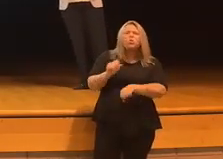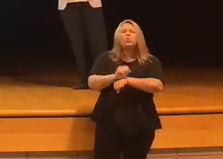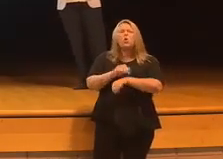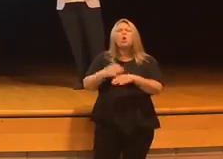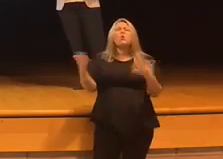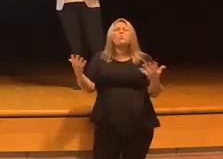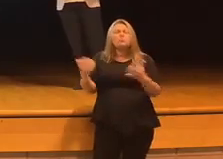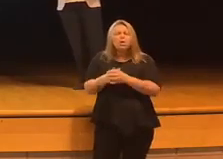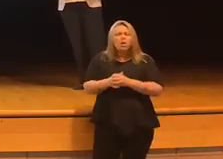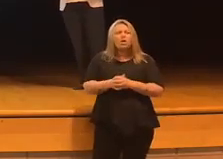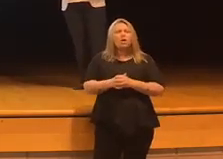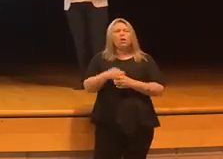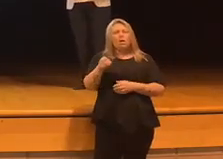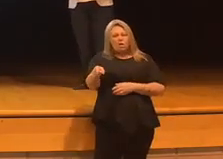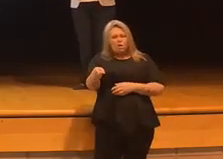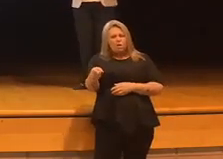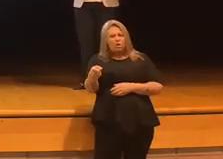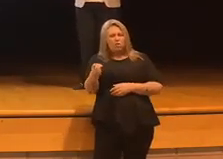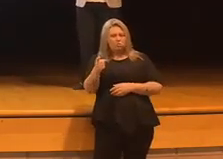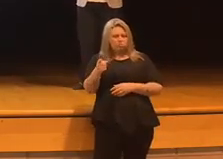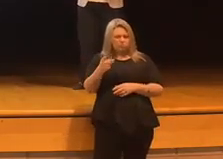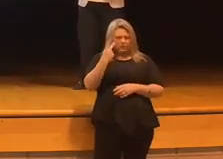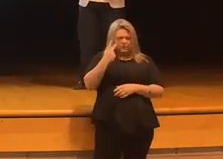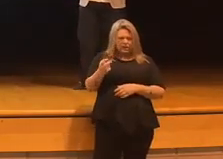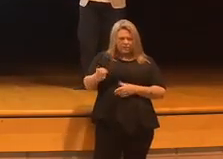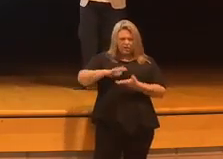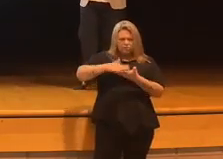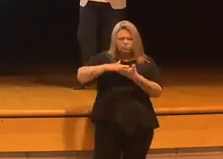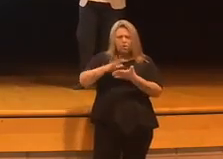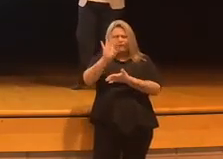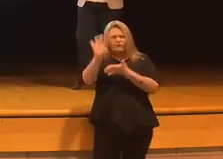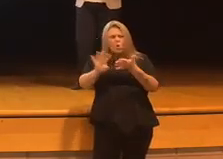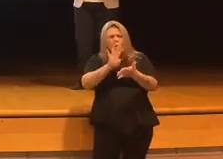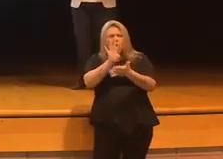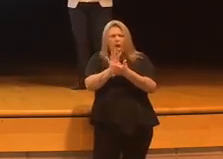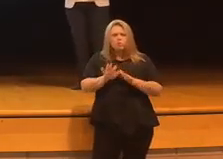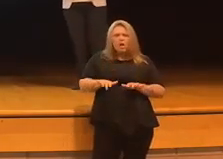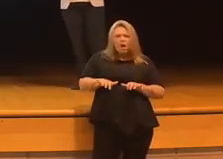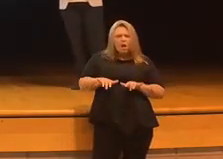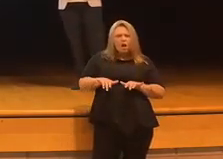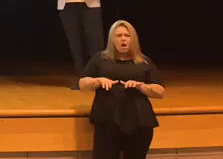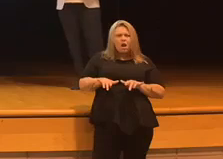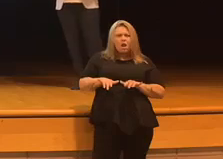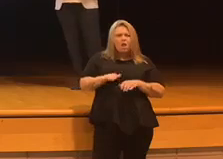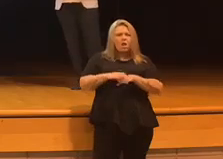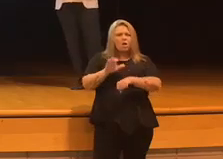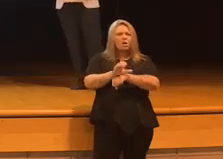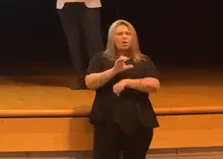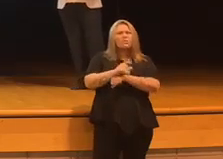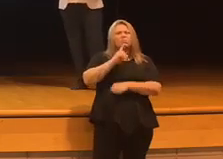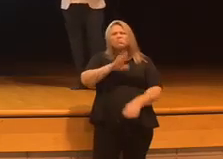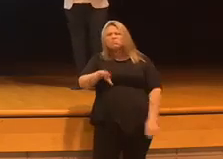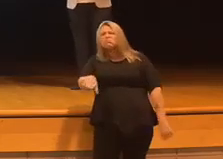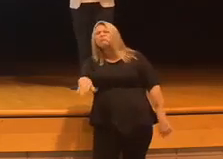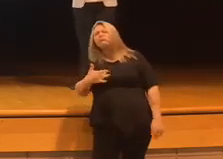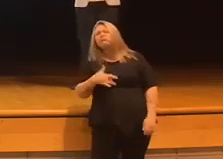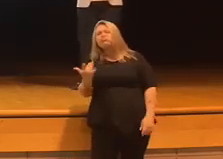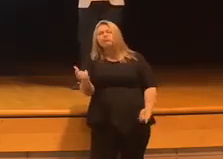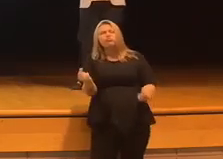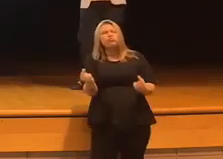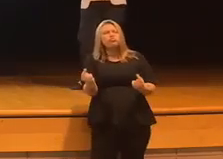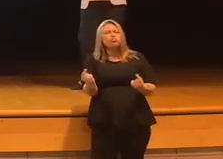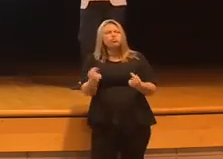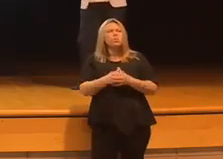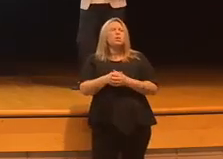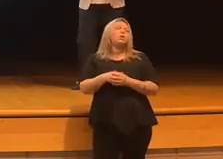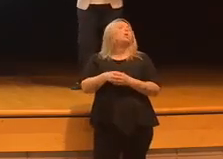If they have been spending 4 hours on some homework in their bedroom on a computer, ask them about that. I